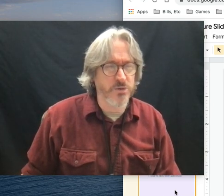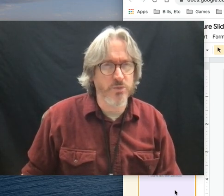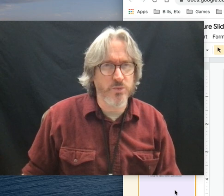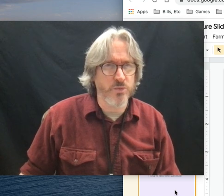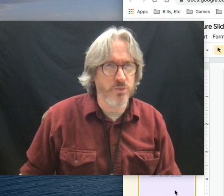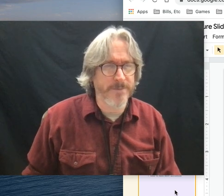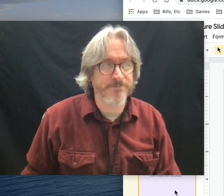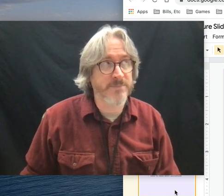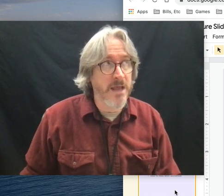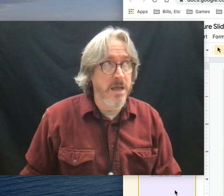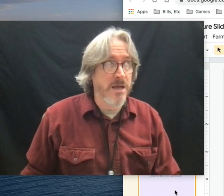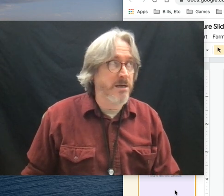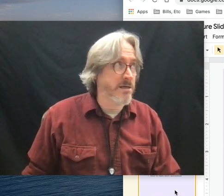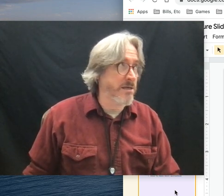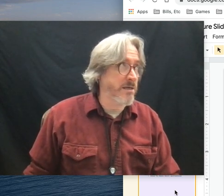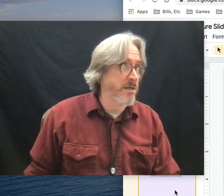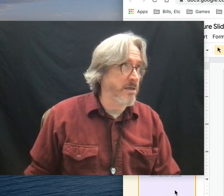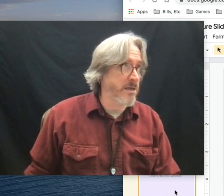So